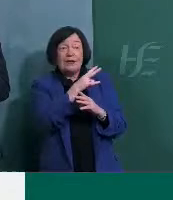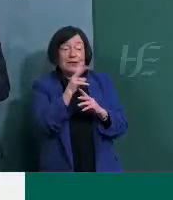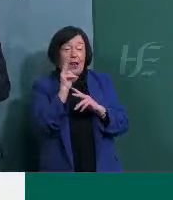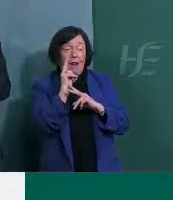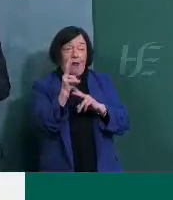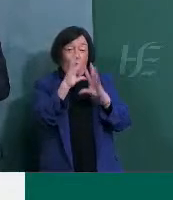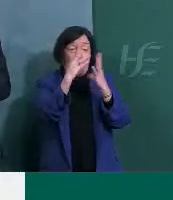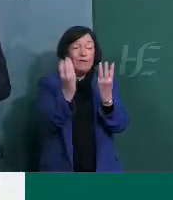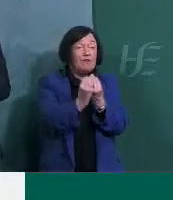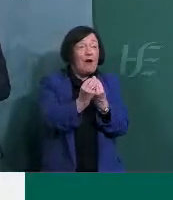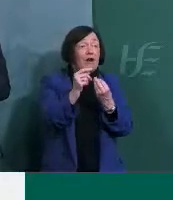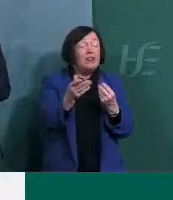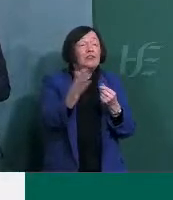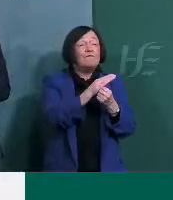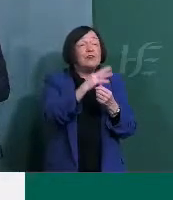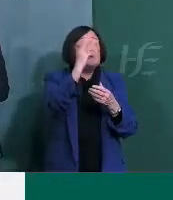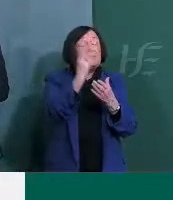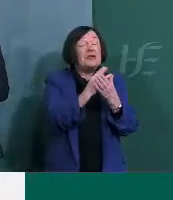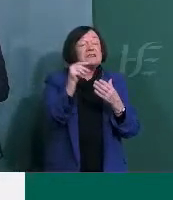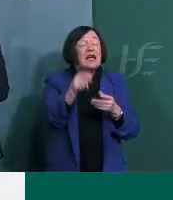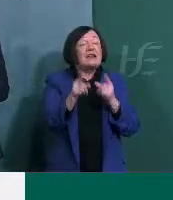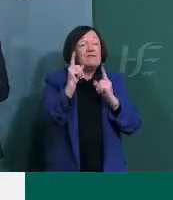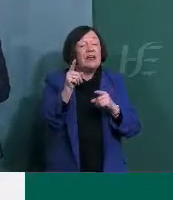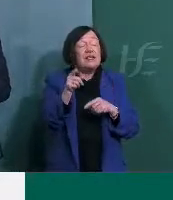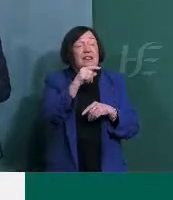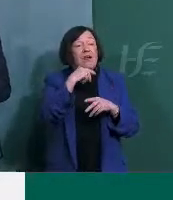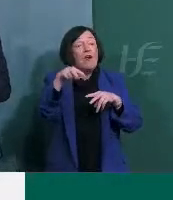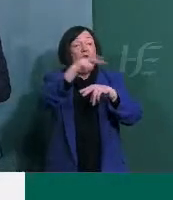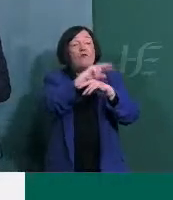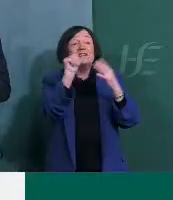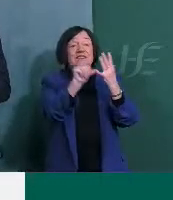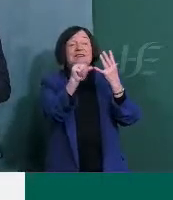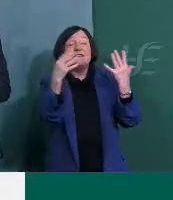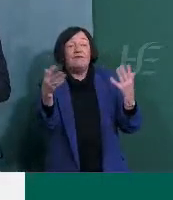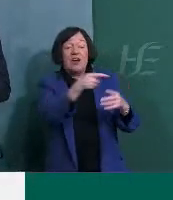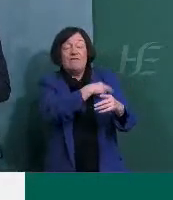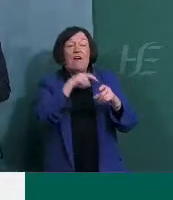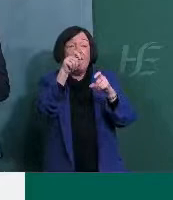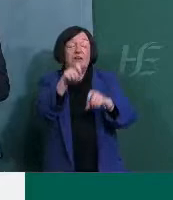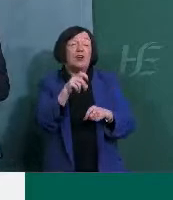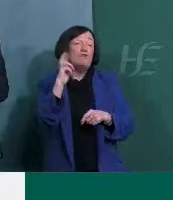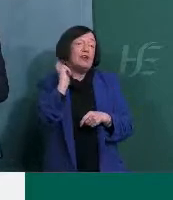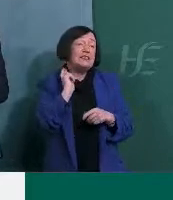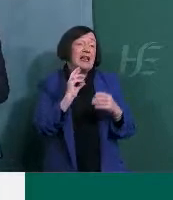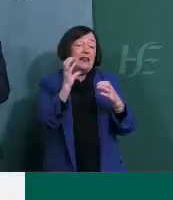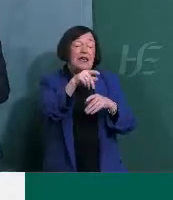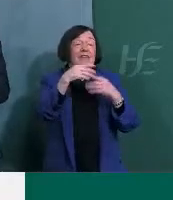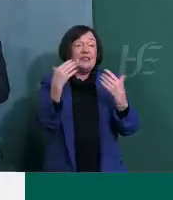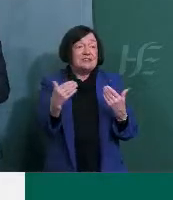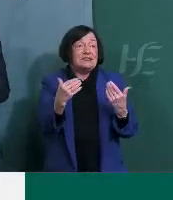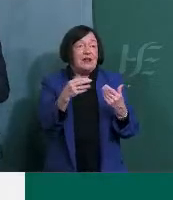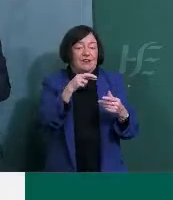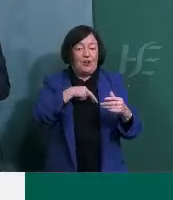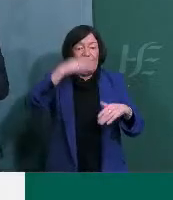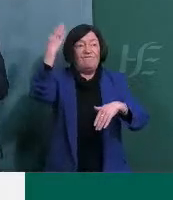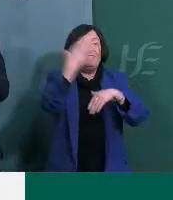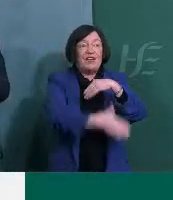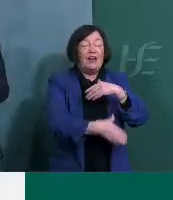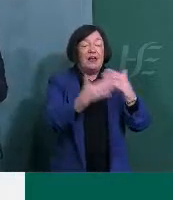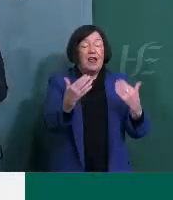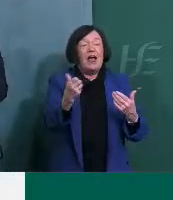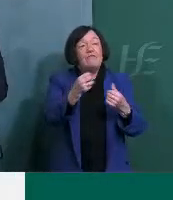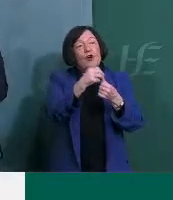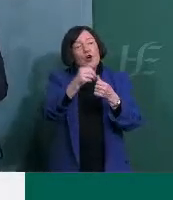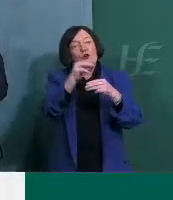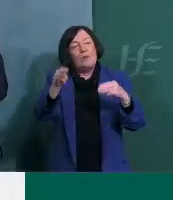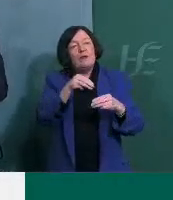that's at. So the first piece of advice, as Colm said from NIC, was the over 65 and long-term residential care. That's now substantially completed. We do have